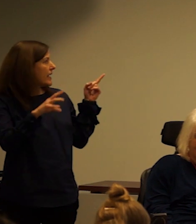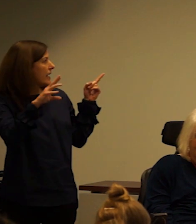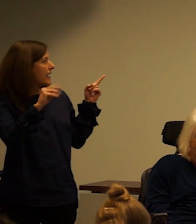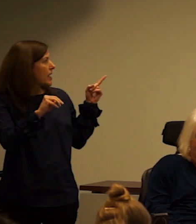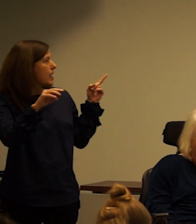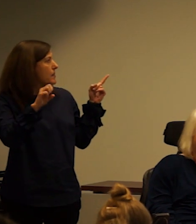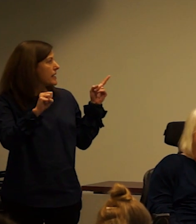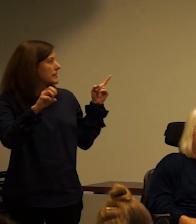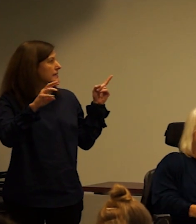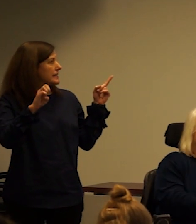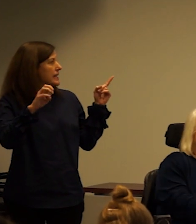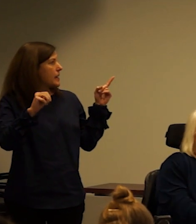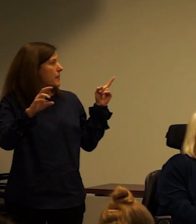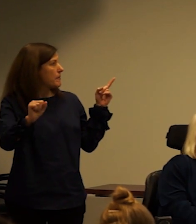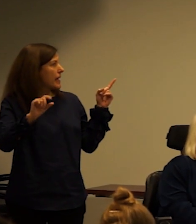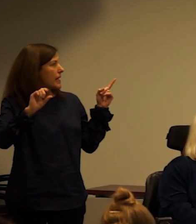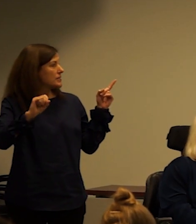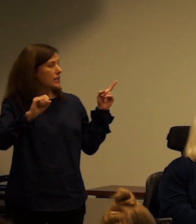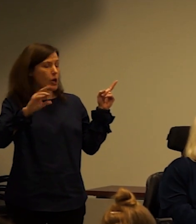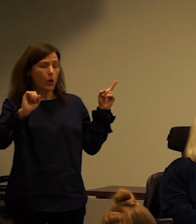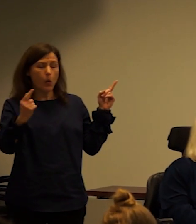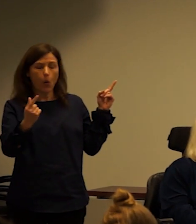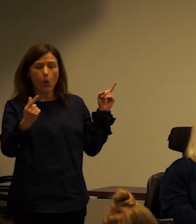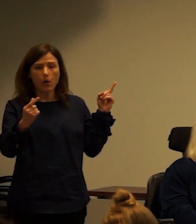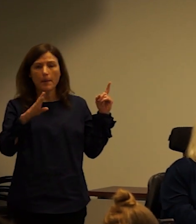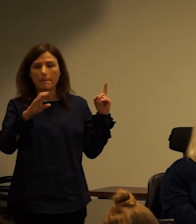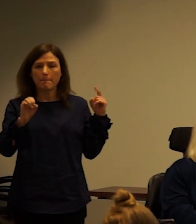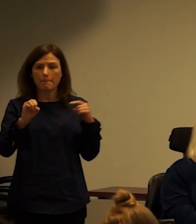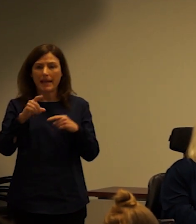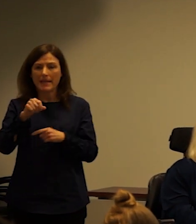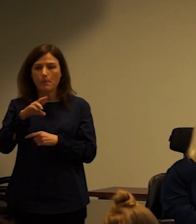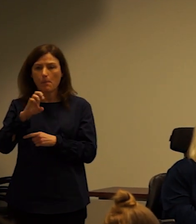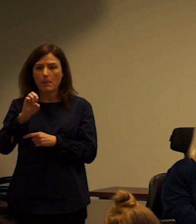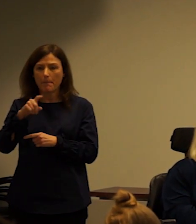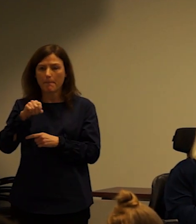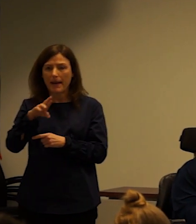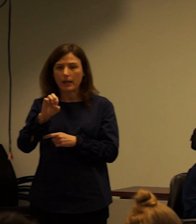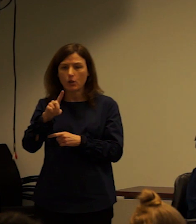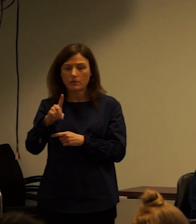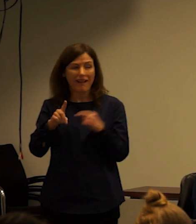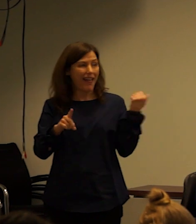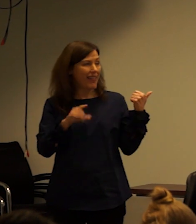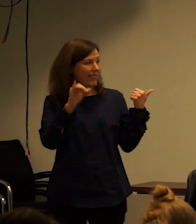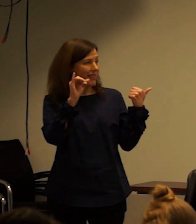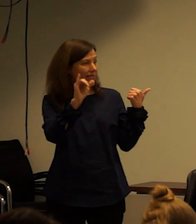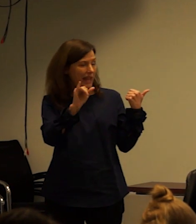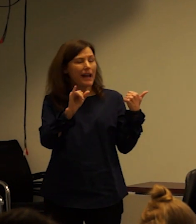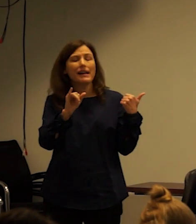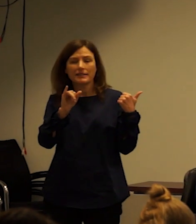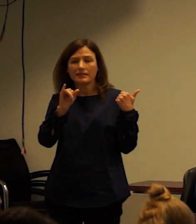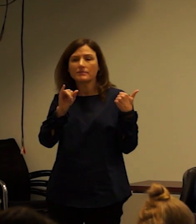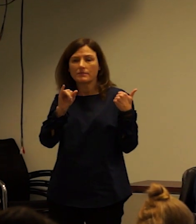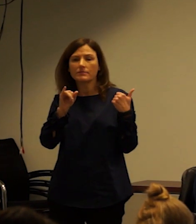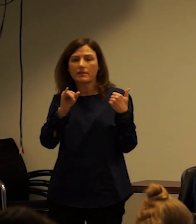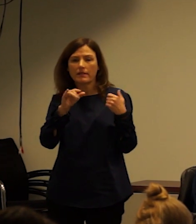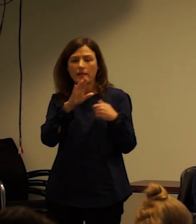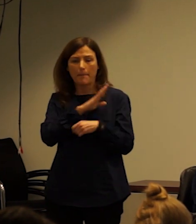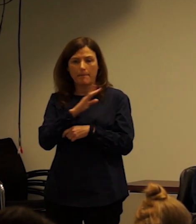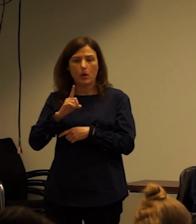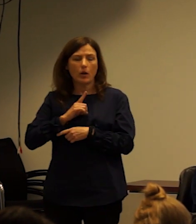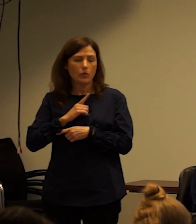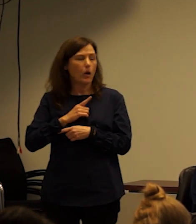prepared. That's the Disability Integration Bureau's page on the MEMA website.